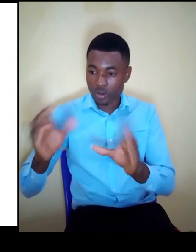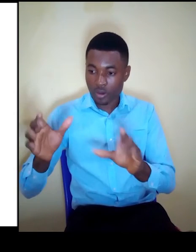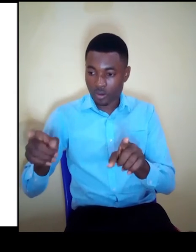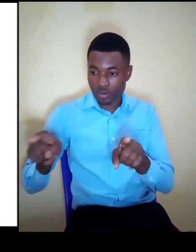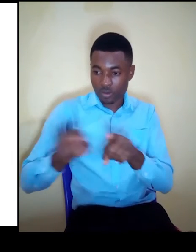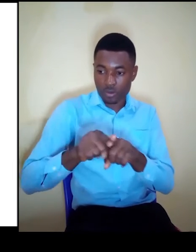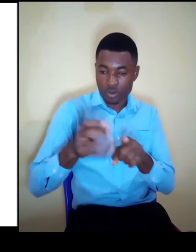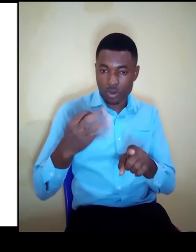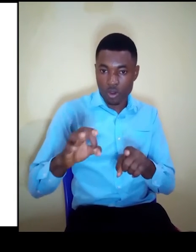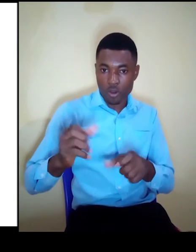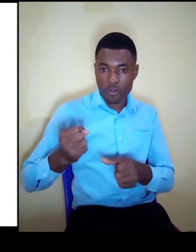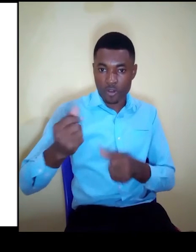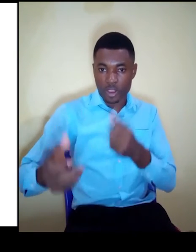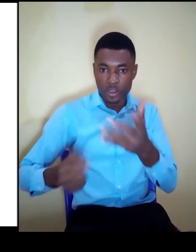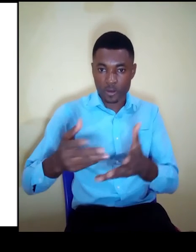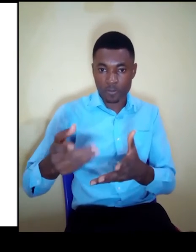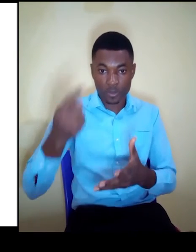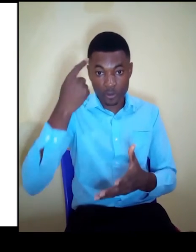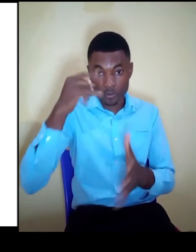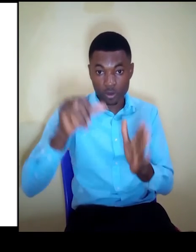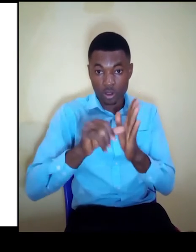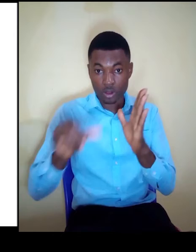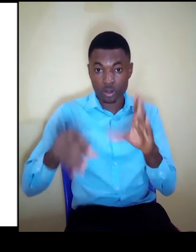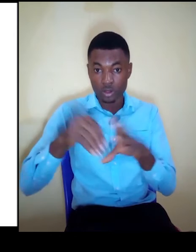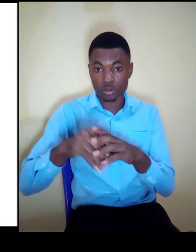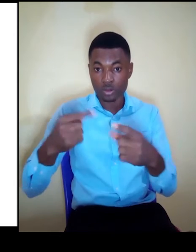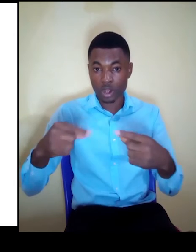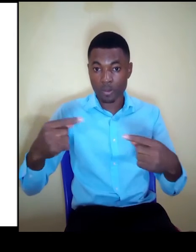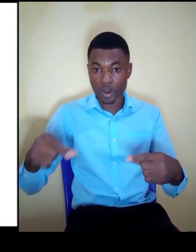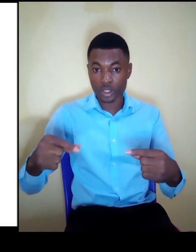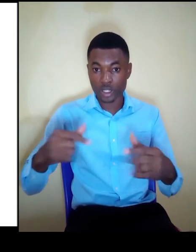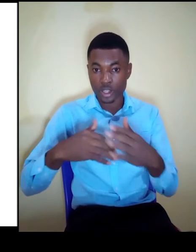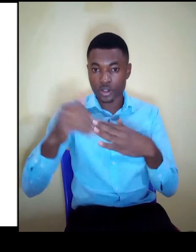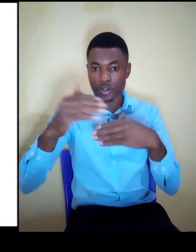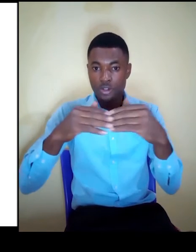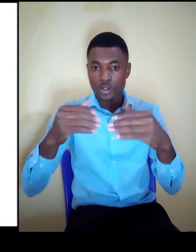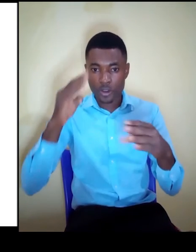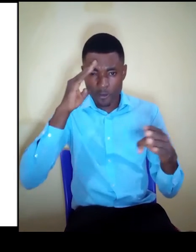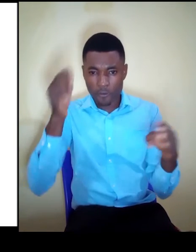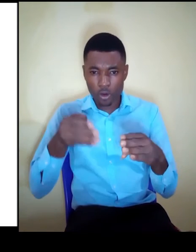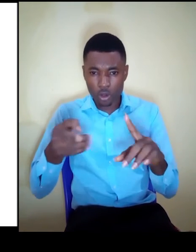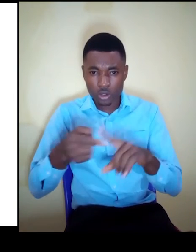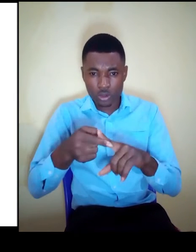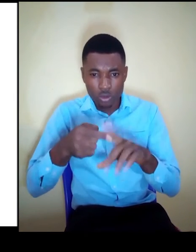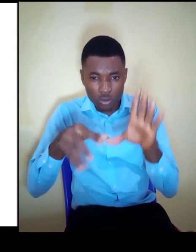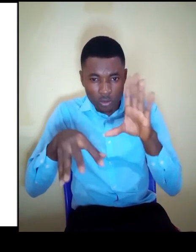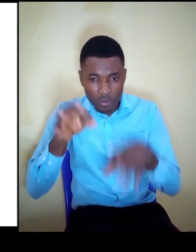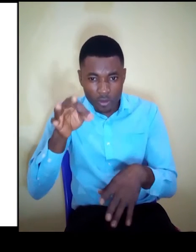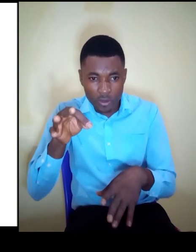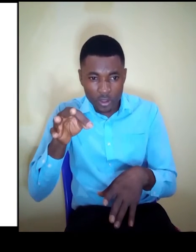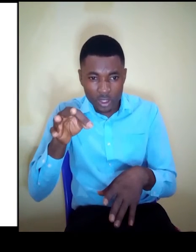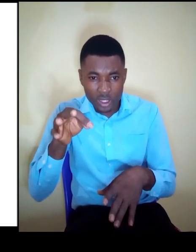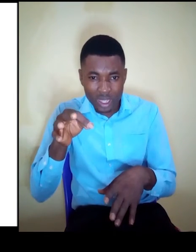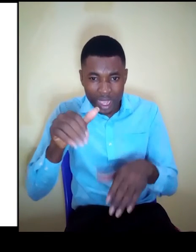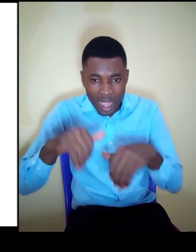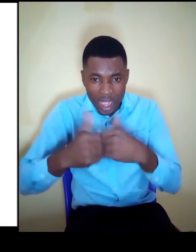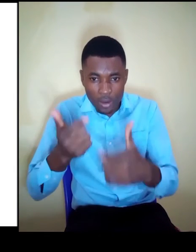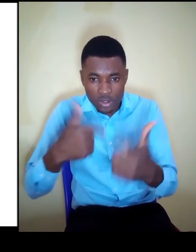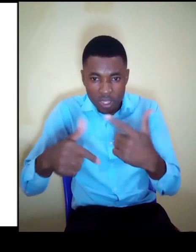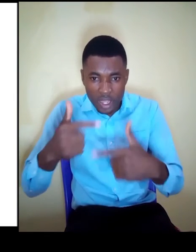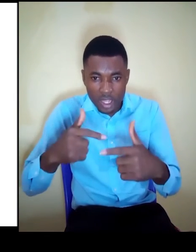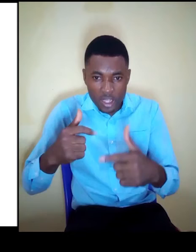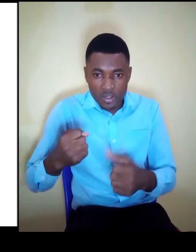So for iconicity in grammatical construction, the focus is to identify the strategies signers use to express iconicity